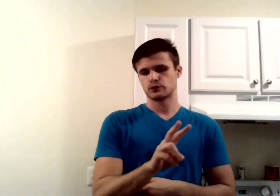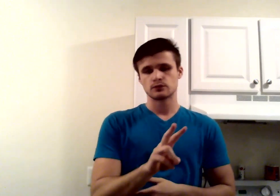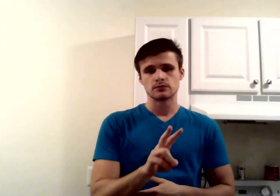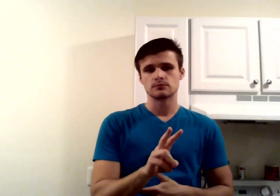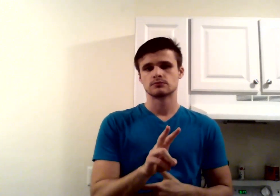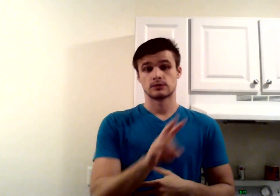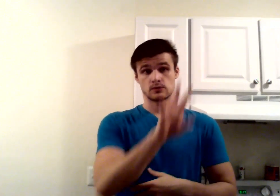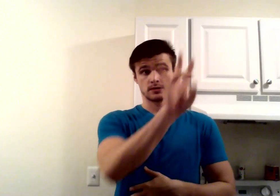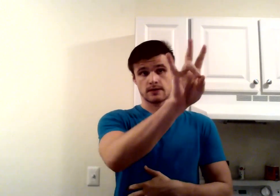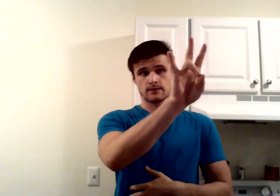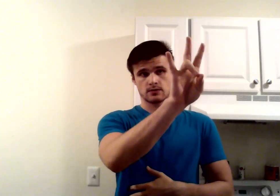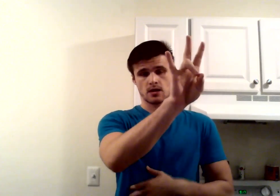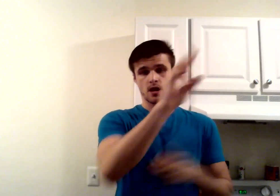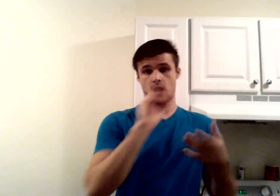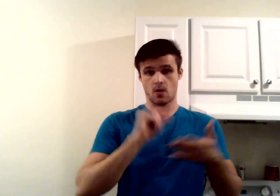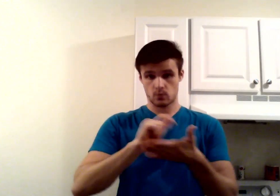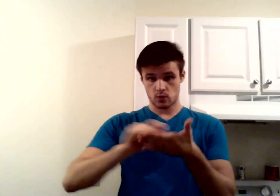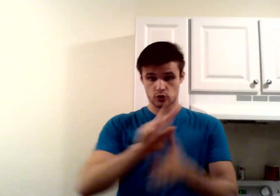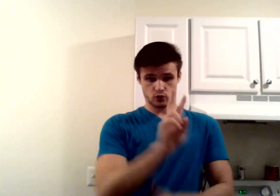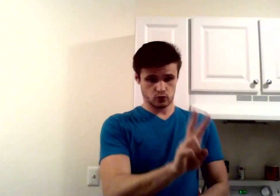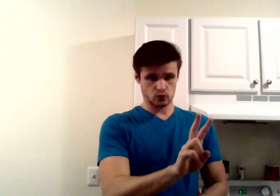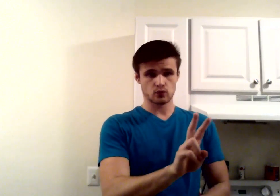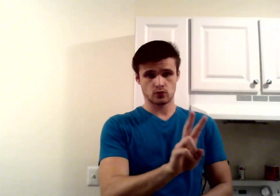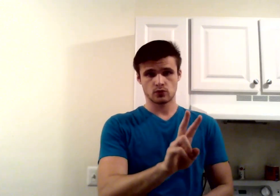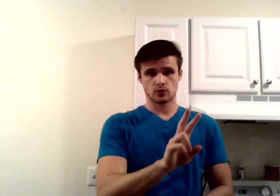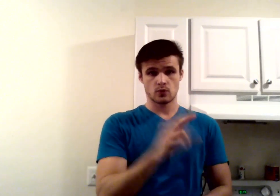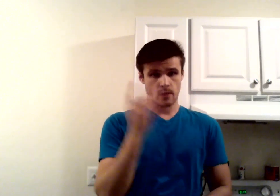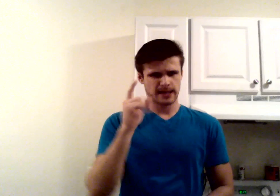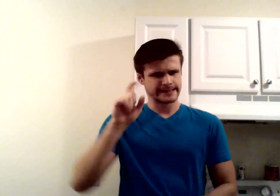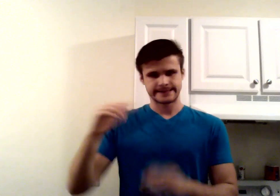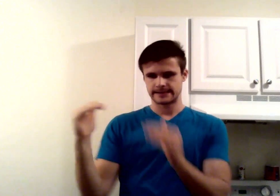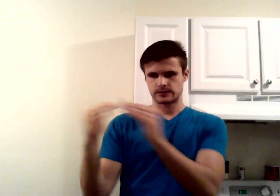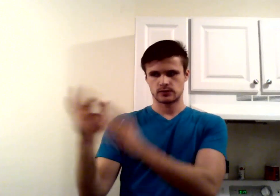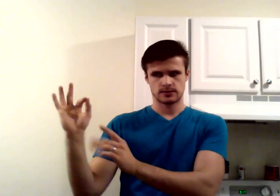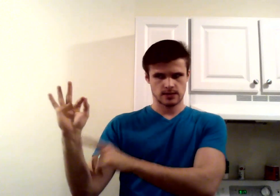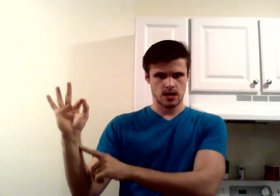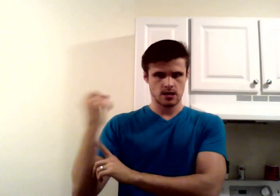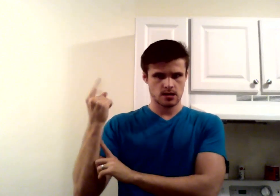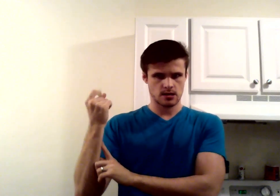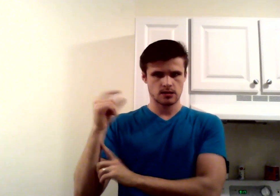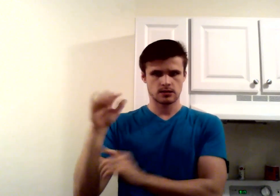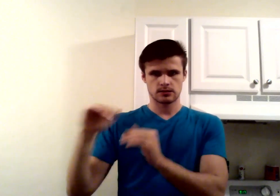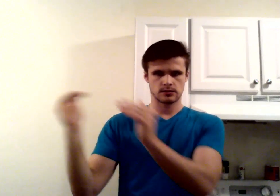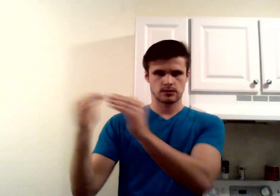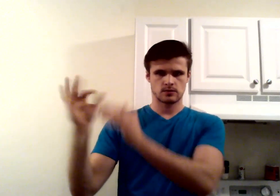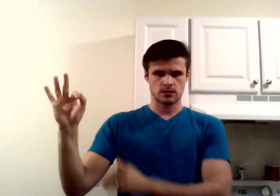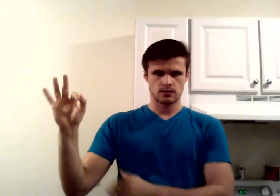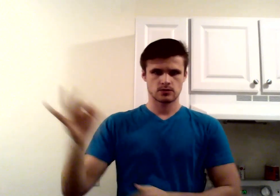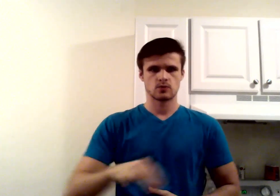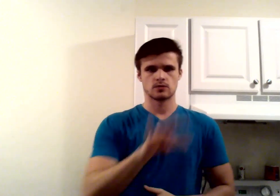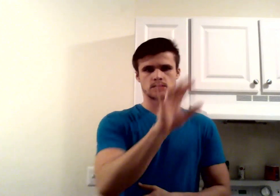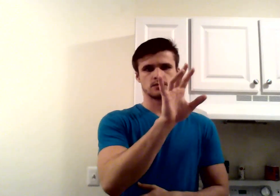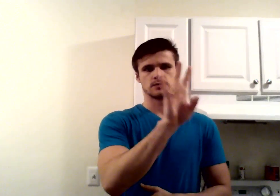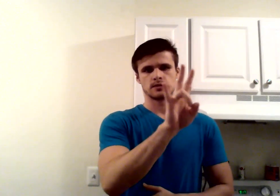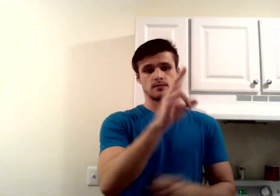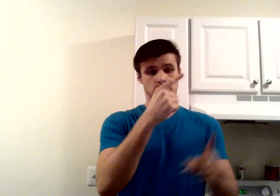want to have 9. 7 plus 2 is 9. 3 plus 6 is 9. 4 plus 5 is 9. And